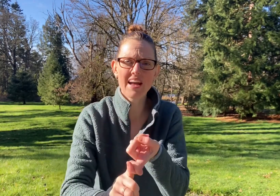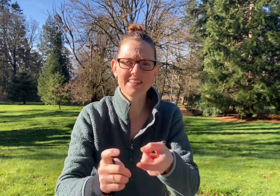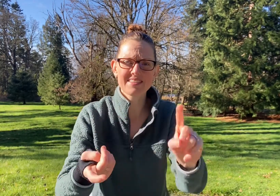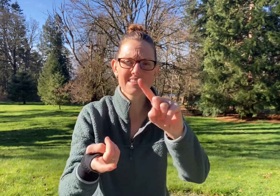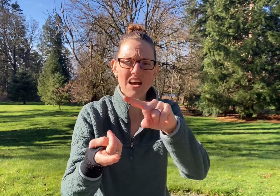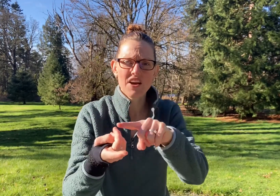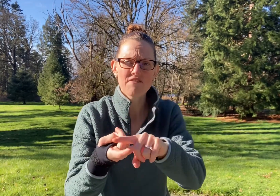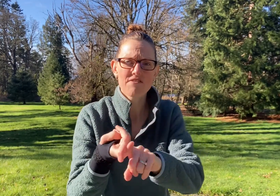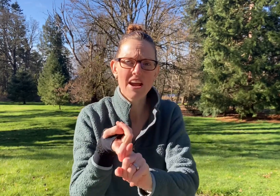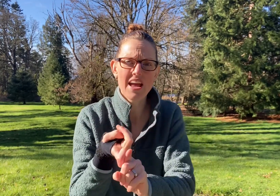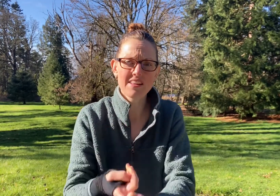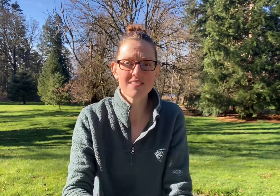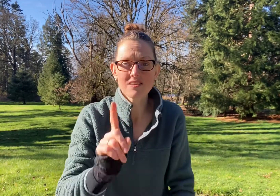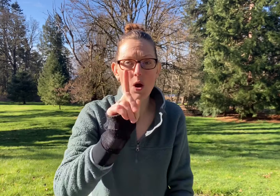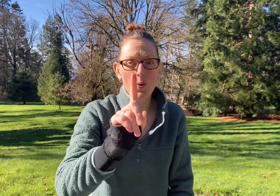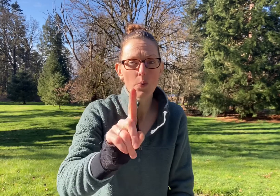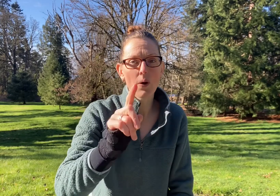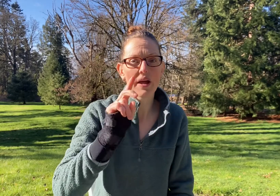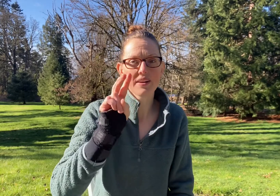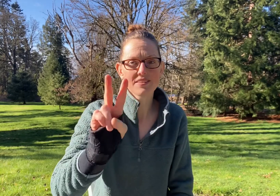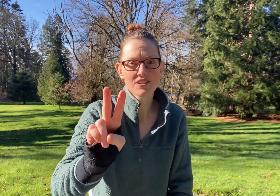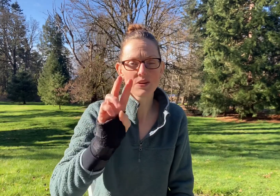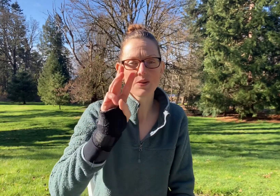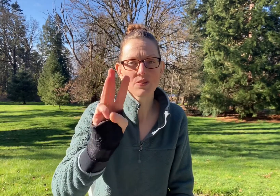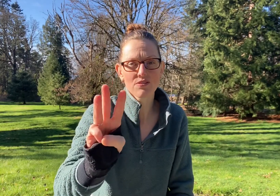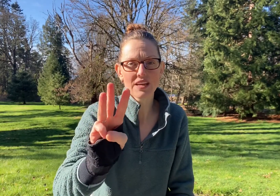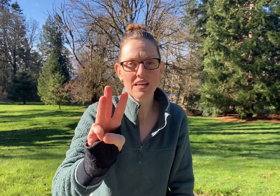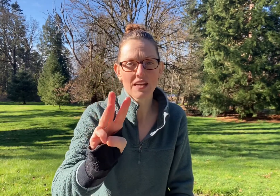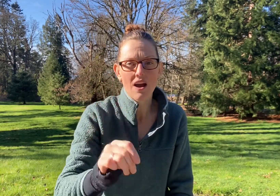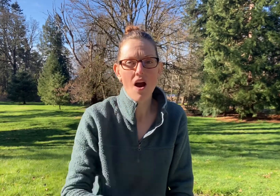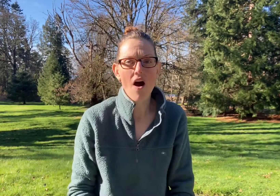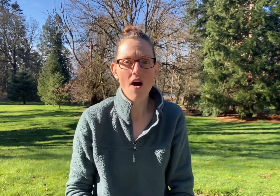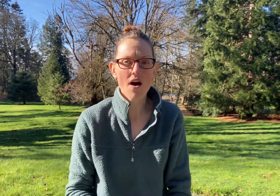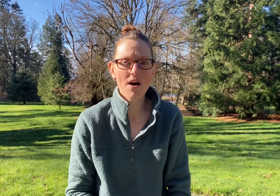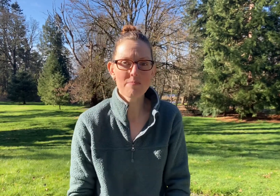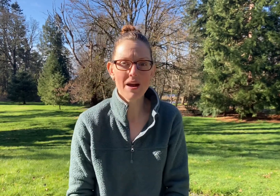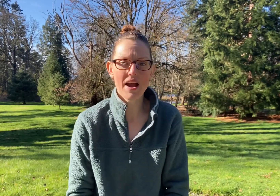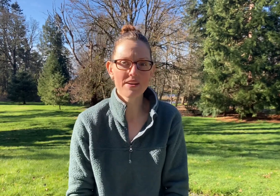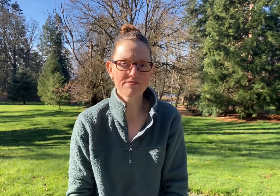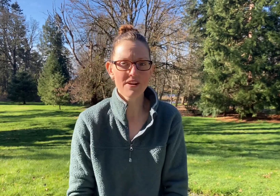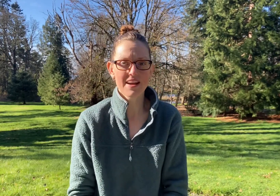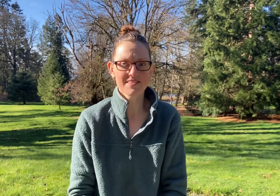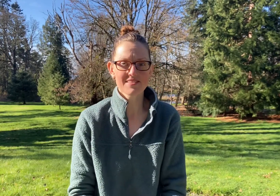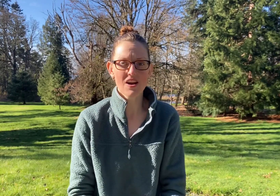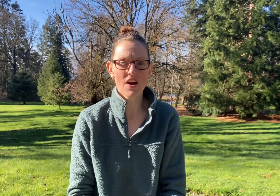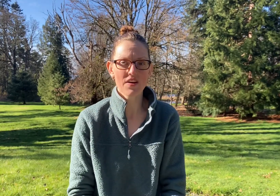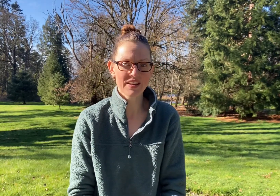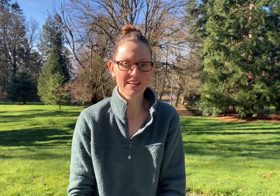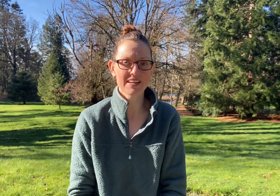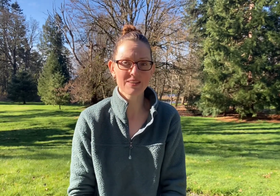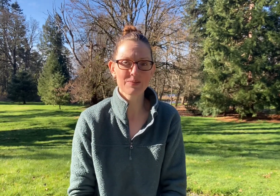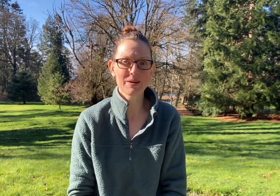Friends, friends, one, two, three. All my friends are here with